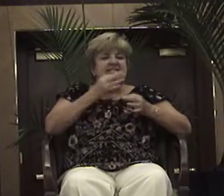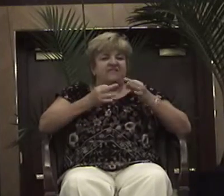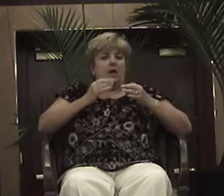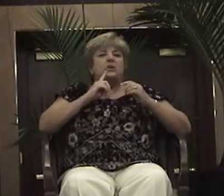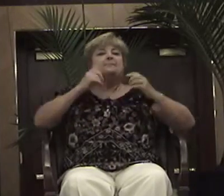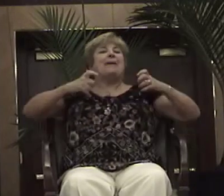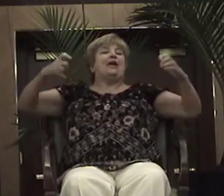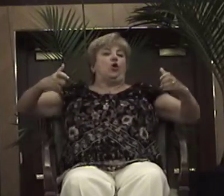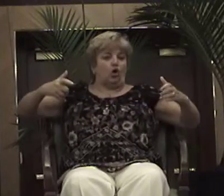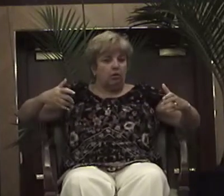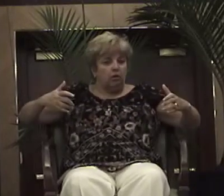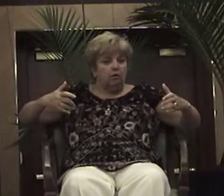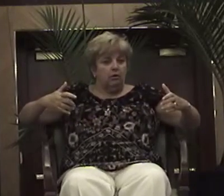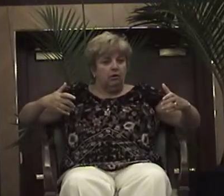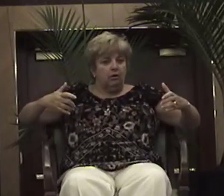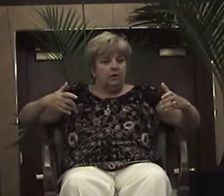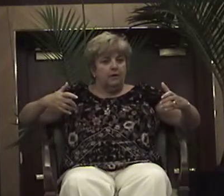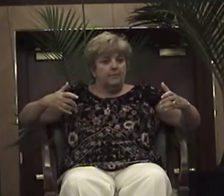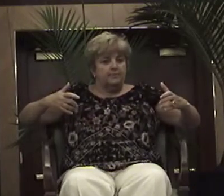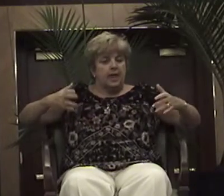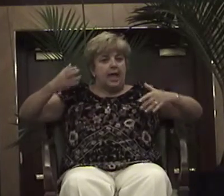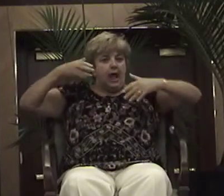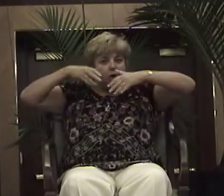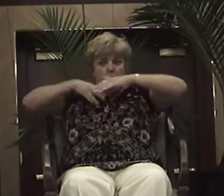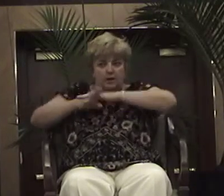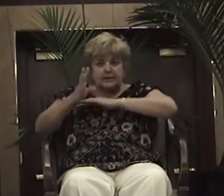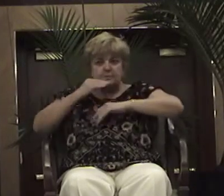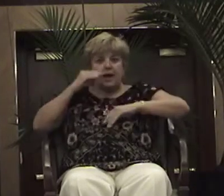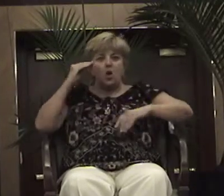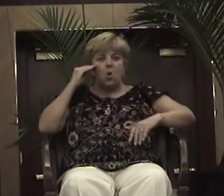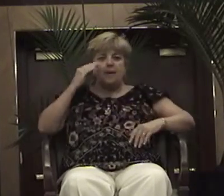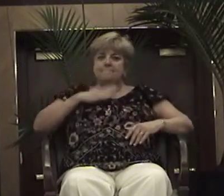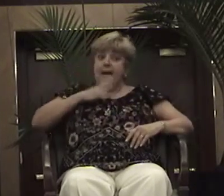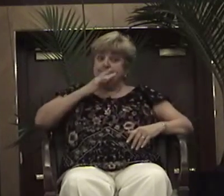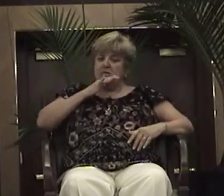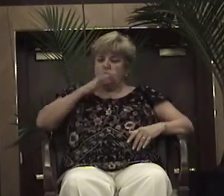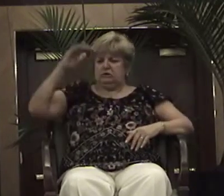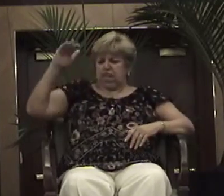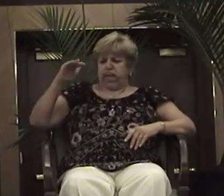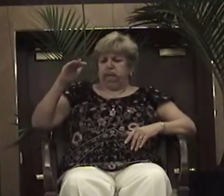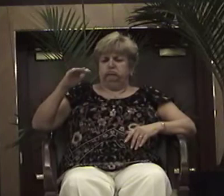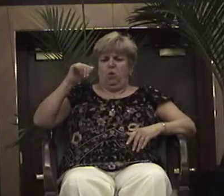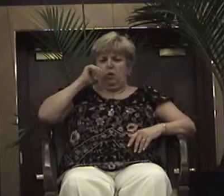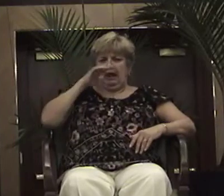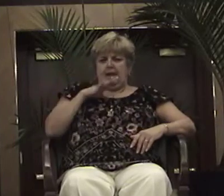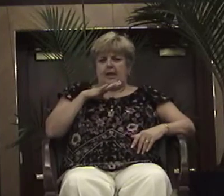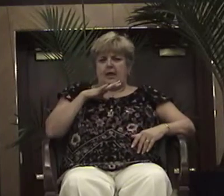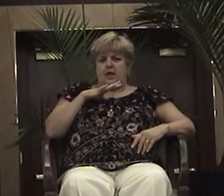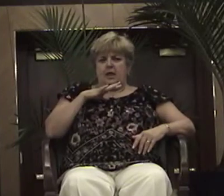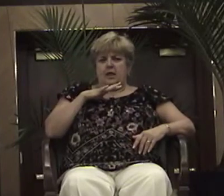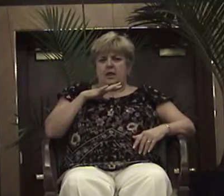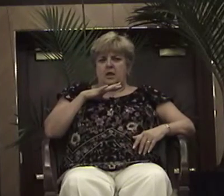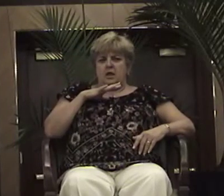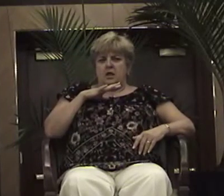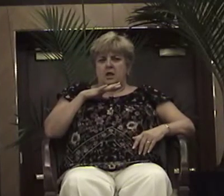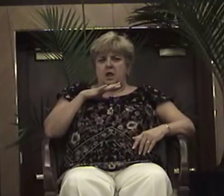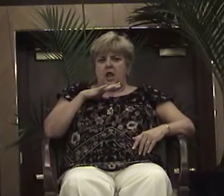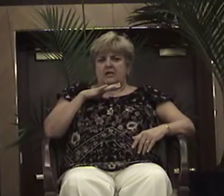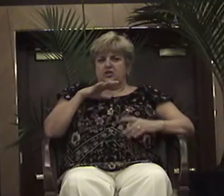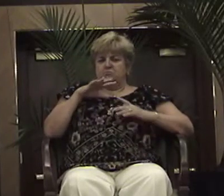And I walked into our home, and my mom was a little short lady. And she started giving me a lecture, as any mom would